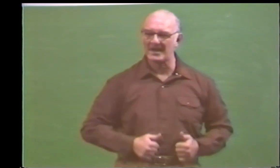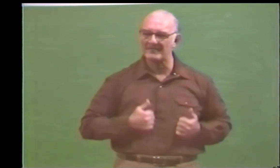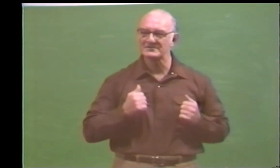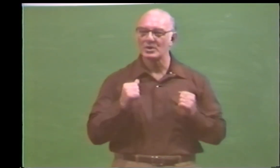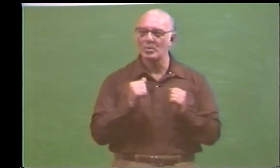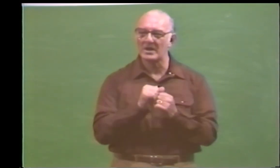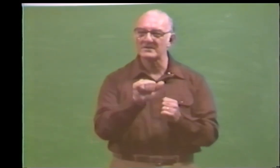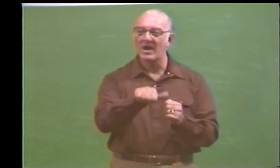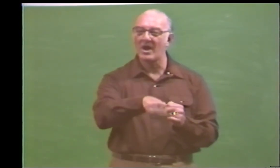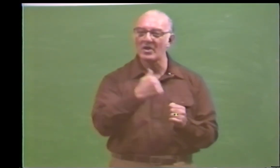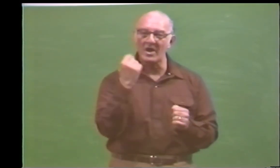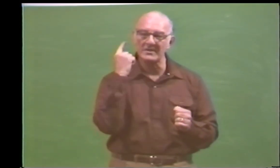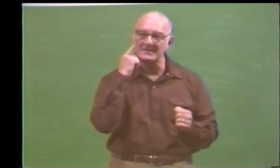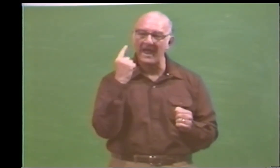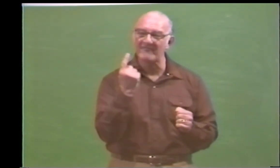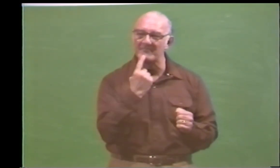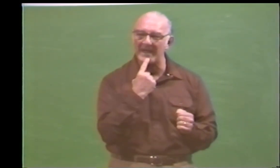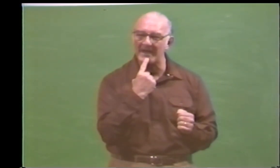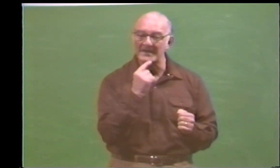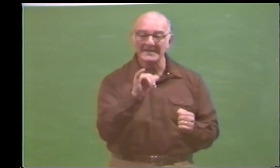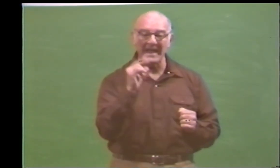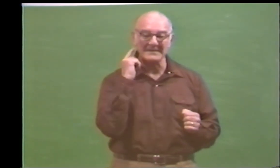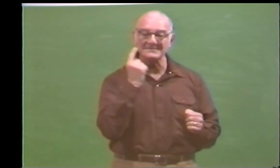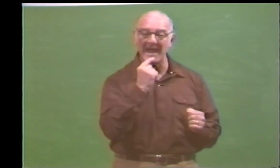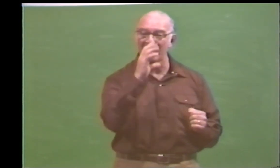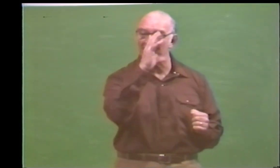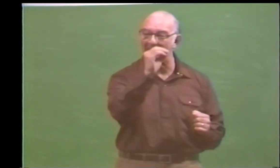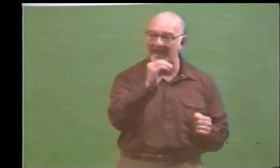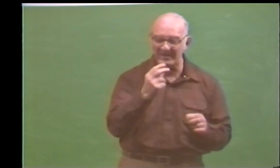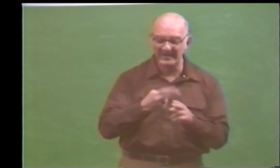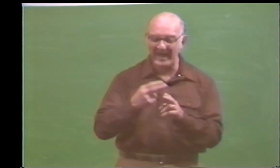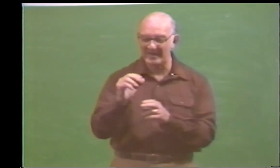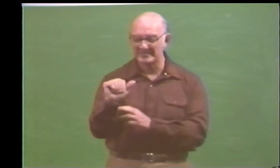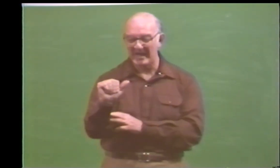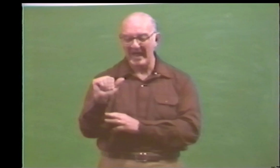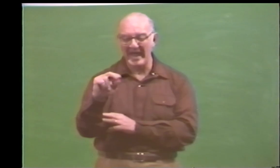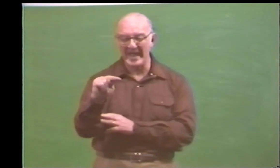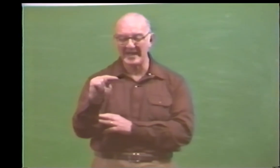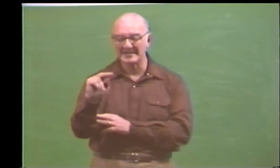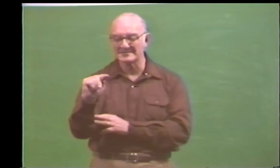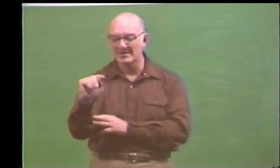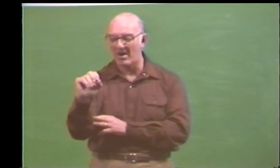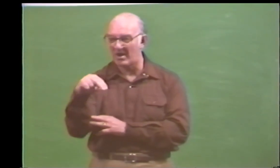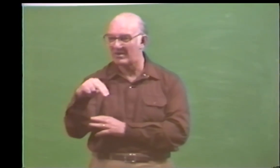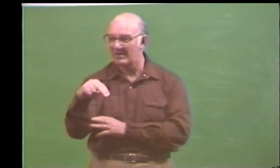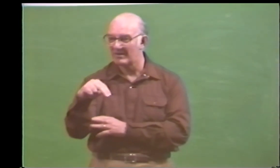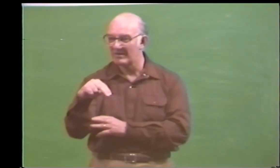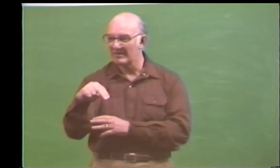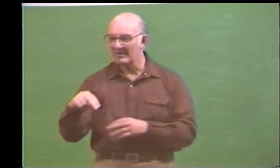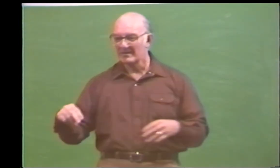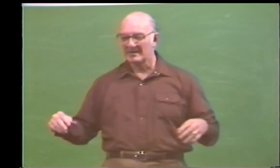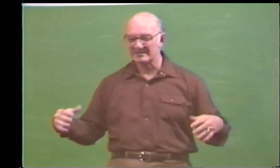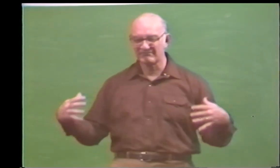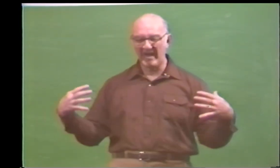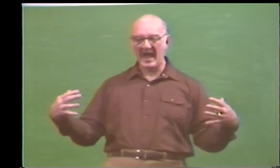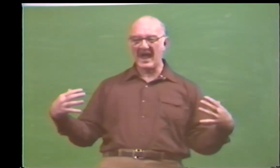lives with another deaf man. A deaf man named Anton. He's fat.